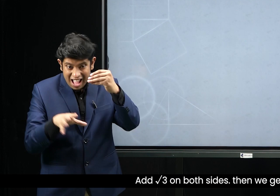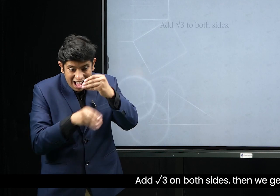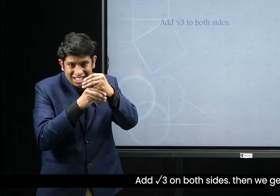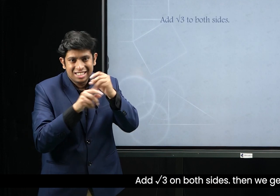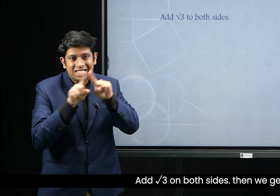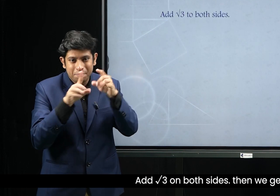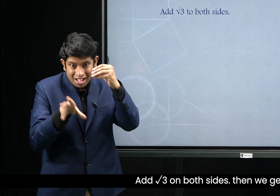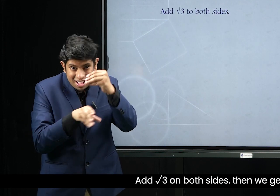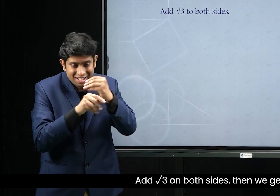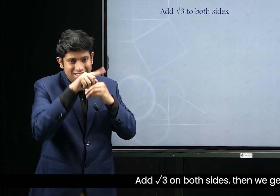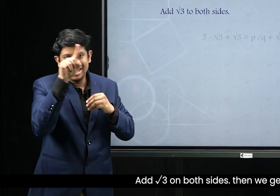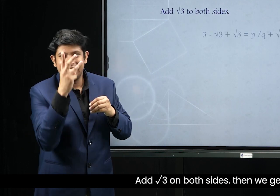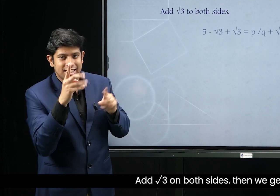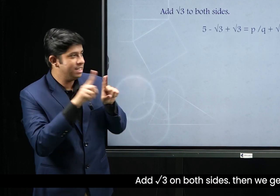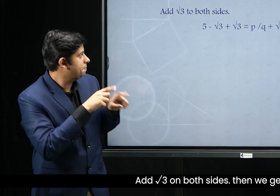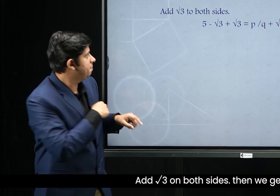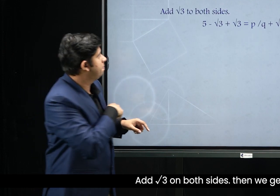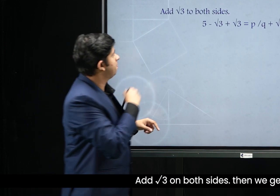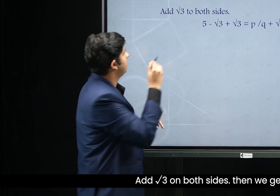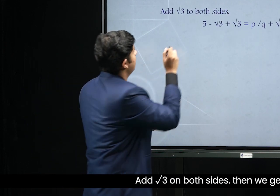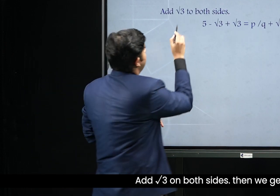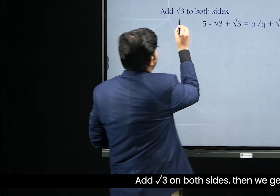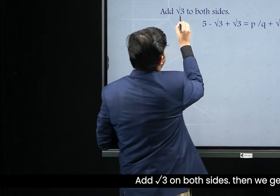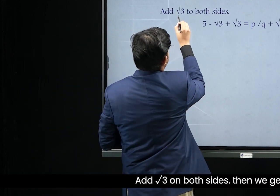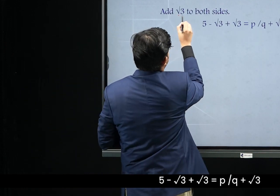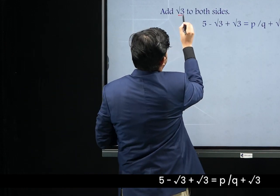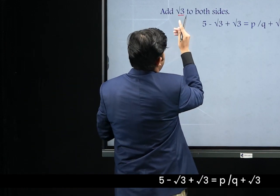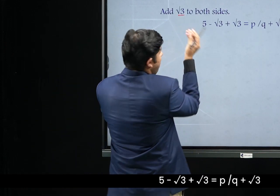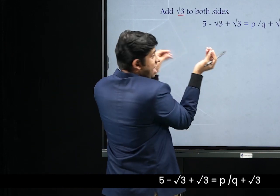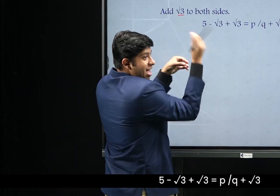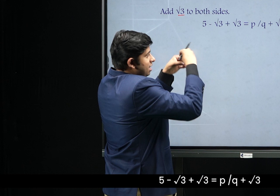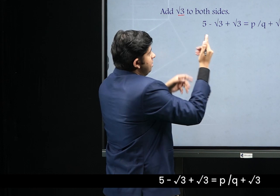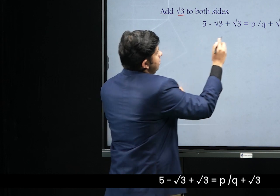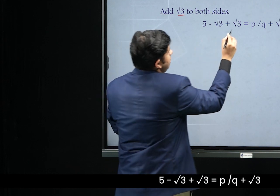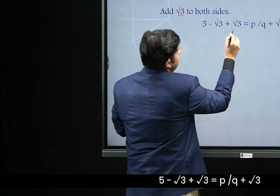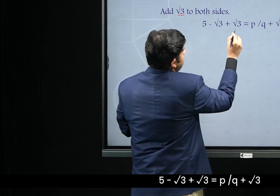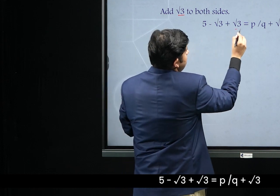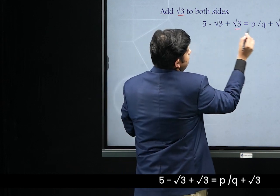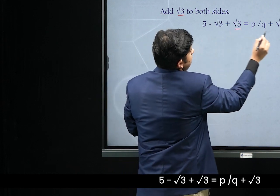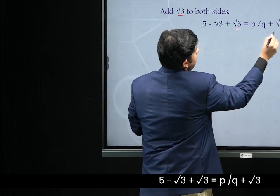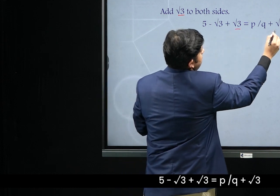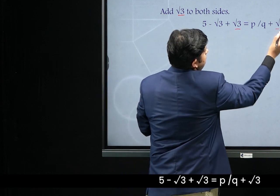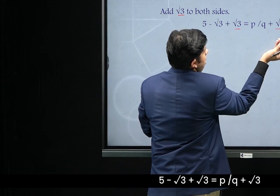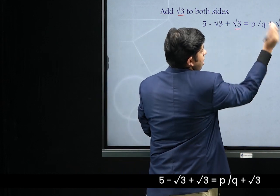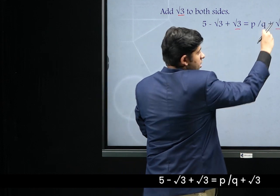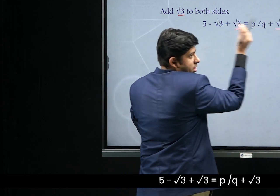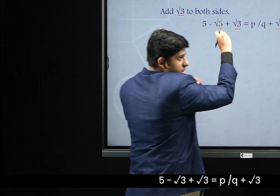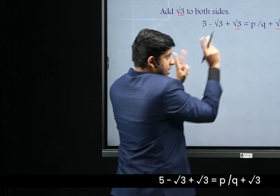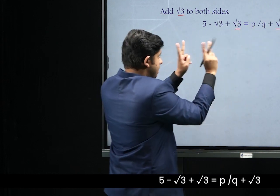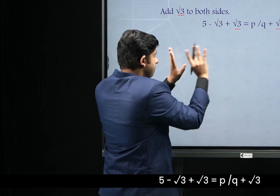Add root 3 on both sides. Then we get 5 minus root 3 plus root 3 is equal to p by q plus root